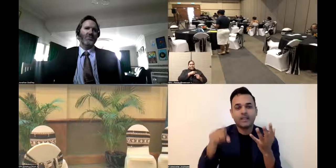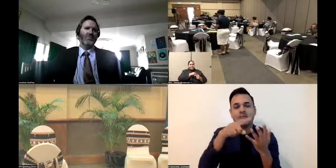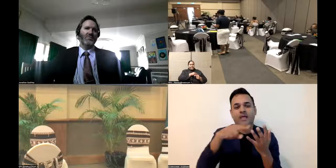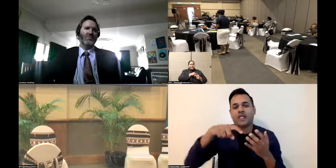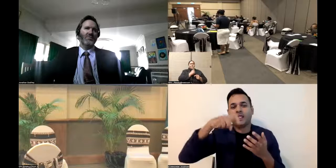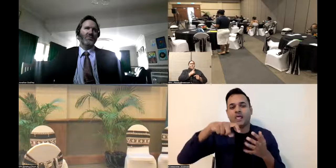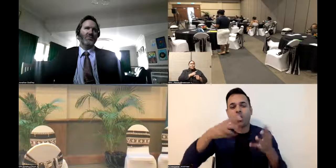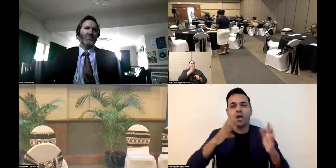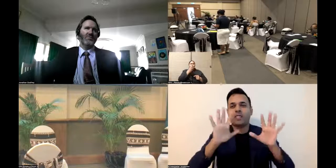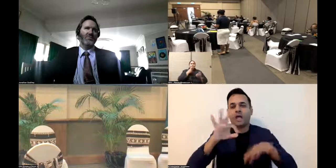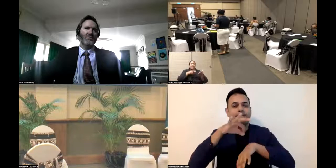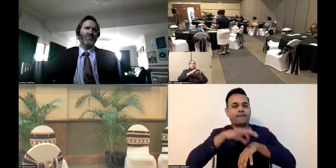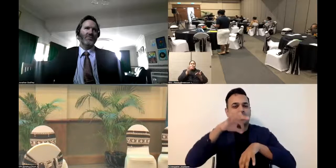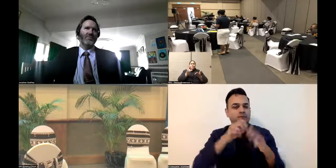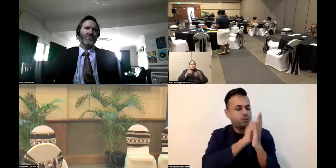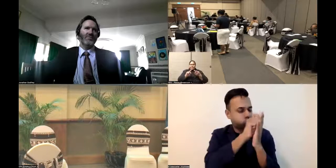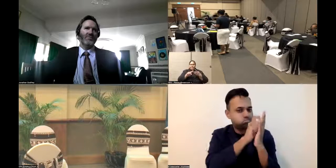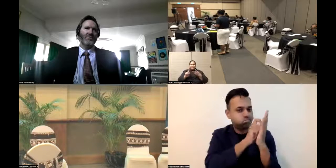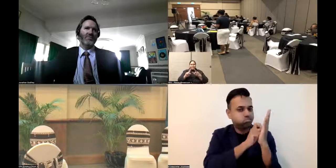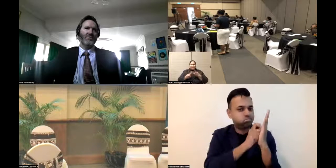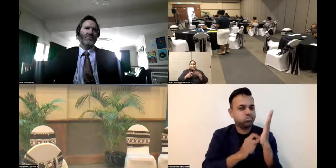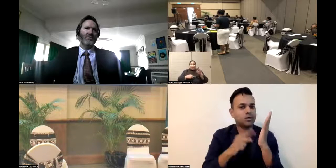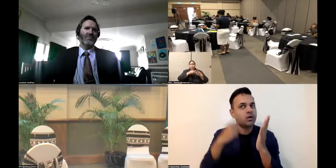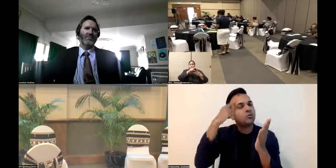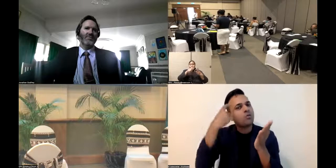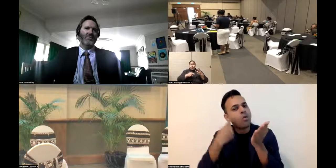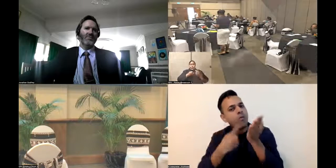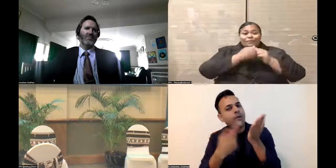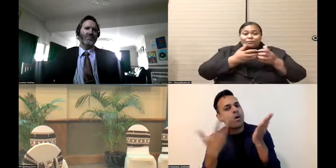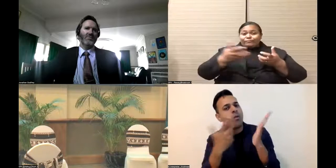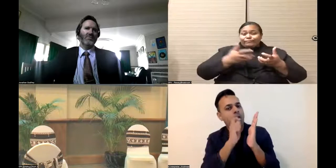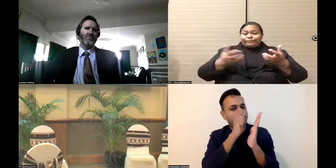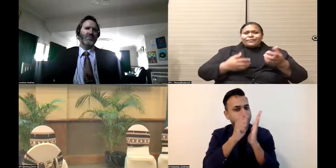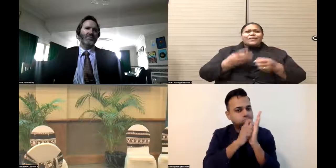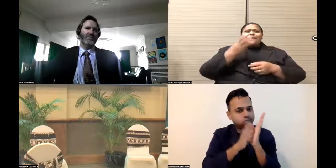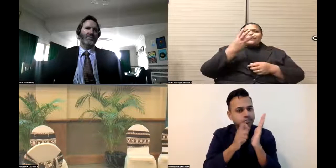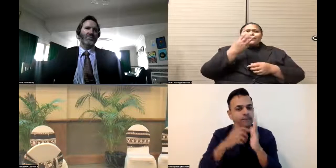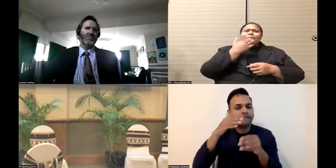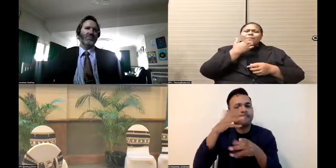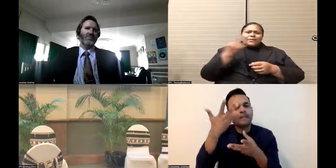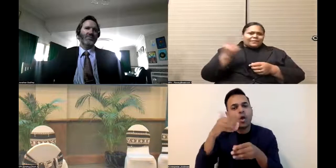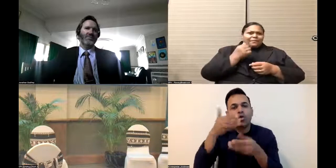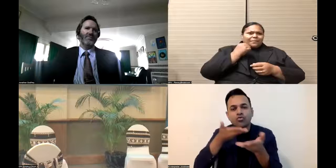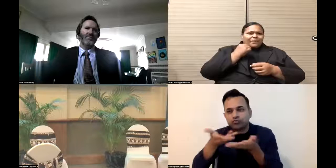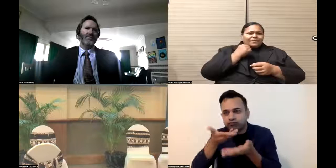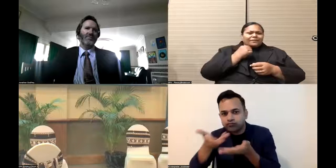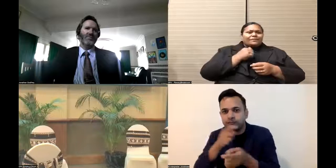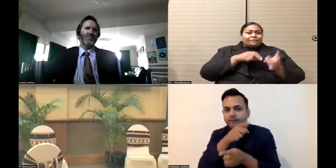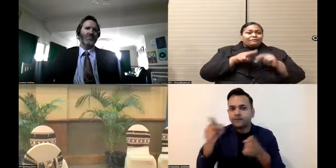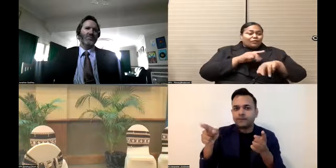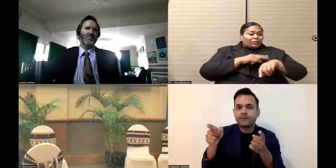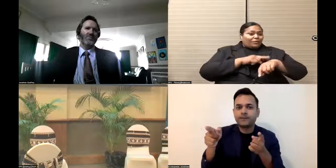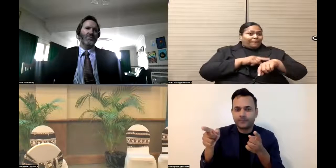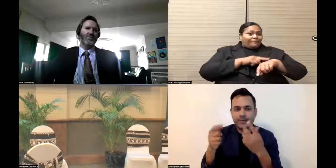Could I suggest we all come back at 3 p.m. Fiji time? So which means you still have 10 minutes, but we may have to